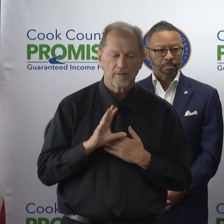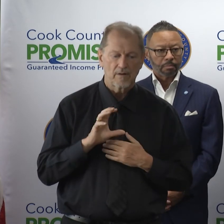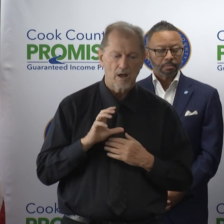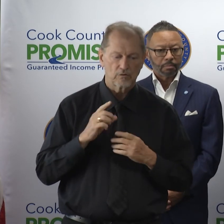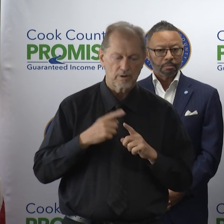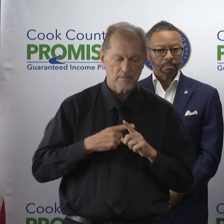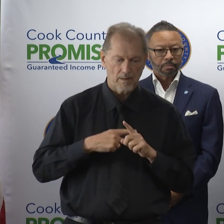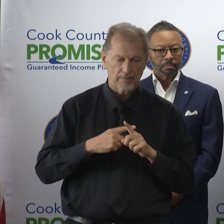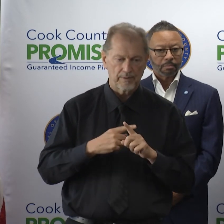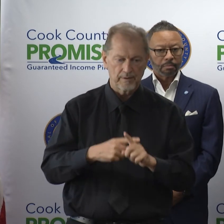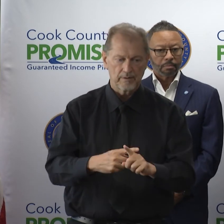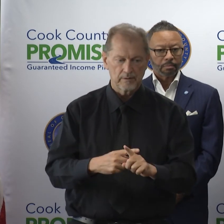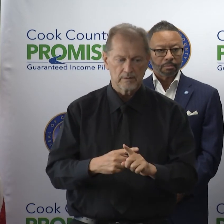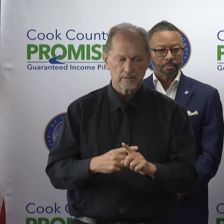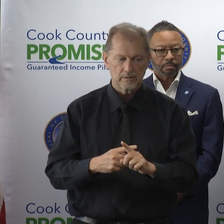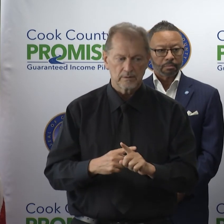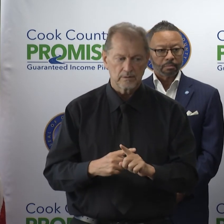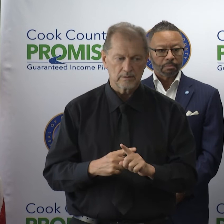month, where